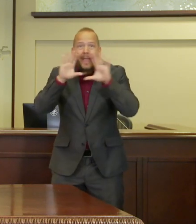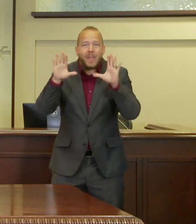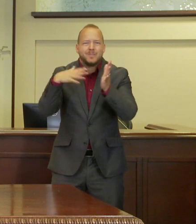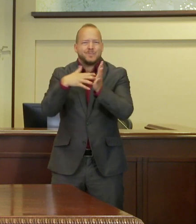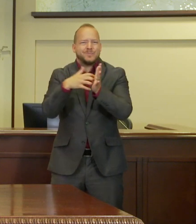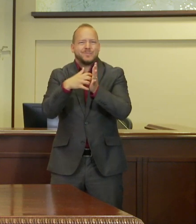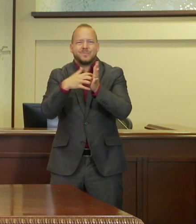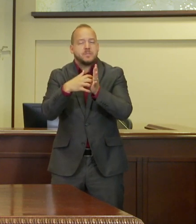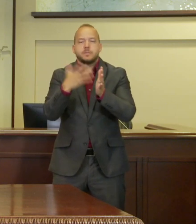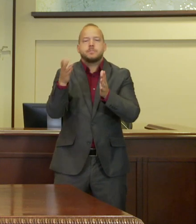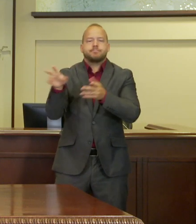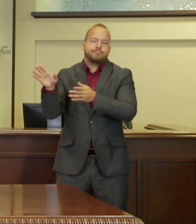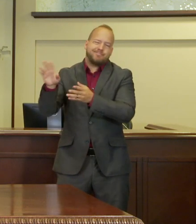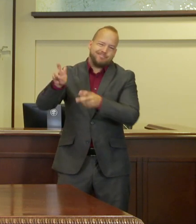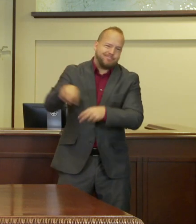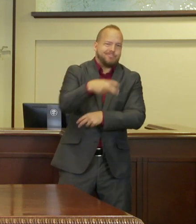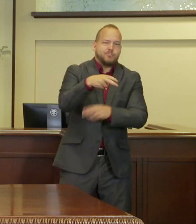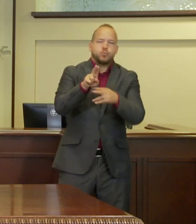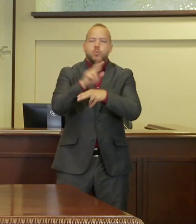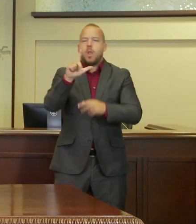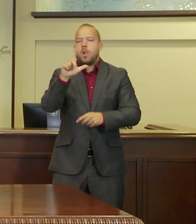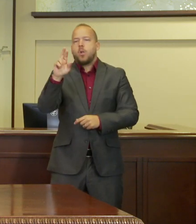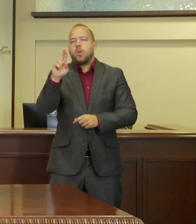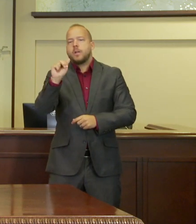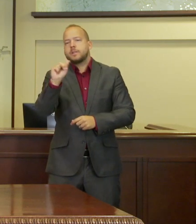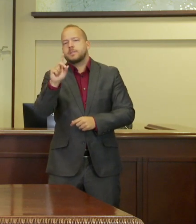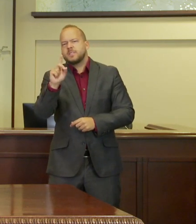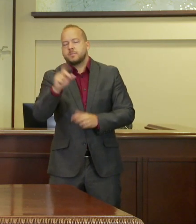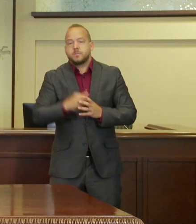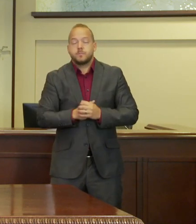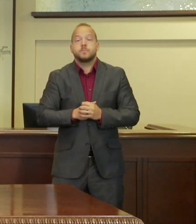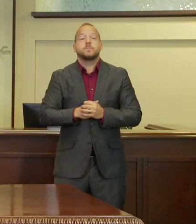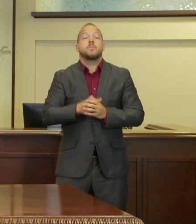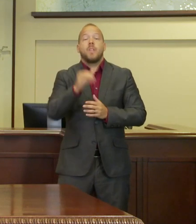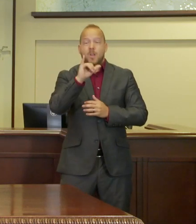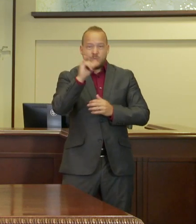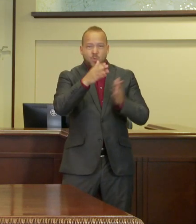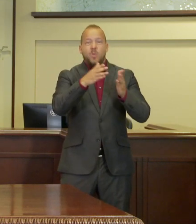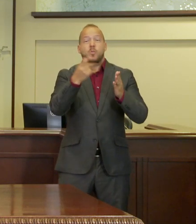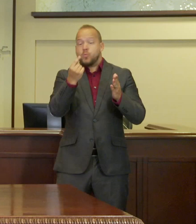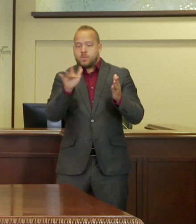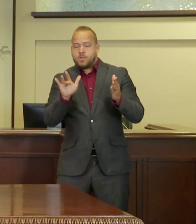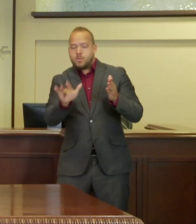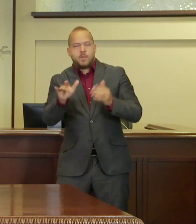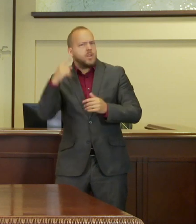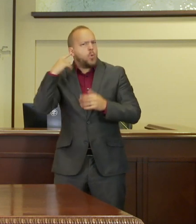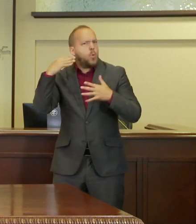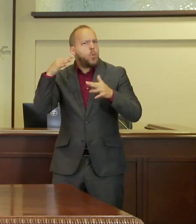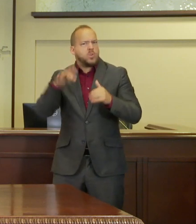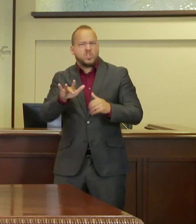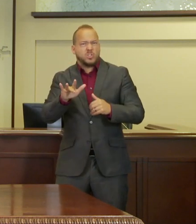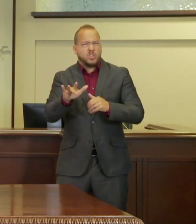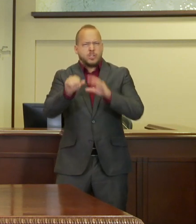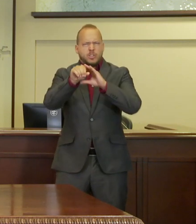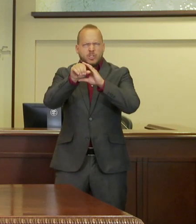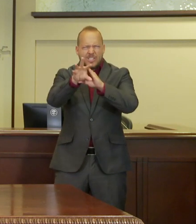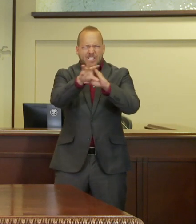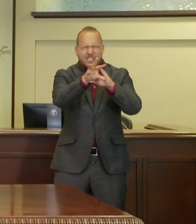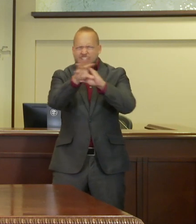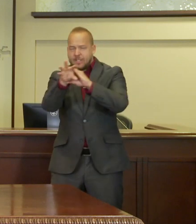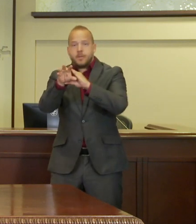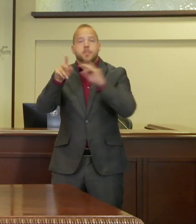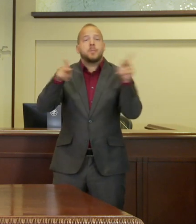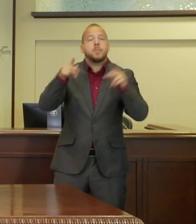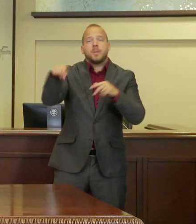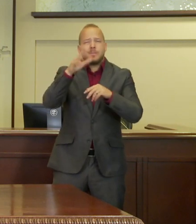a function where it will emit a particular tone that's very hard to be around and encourages people to